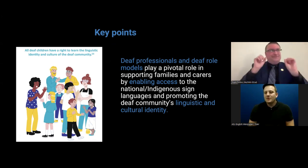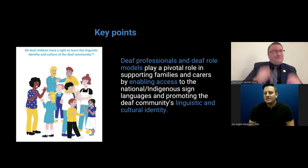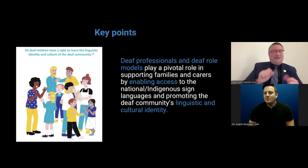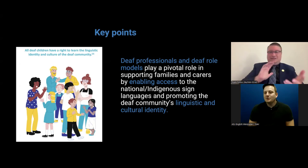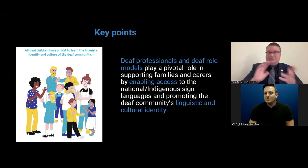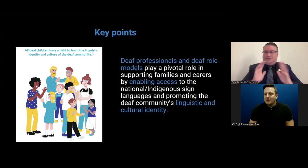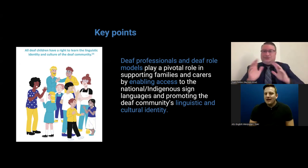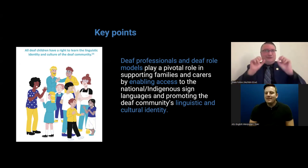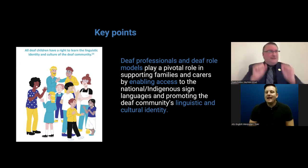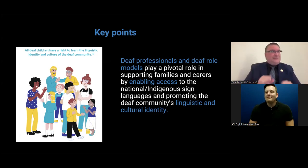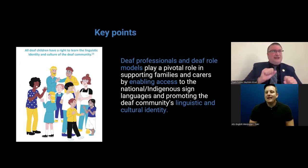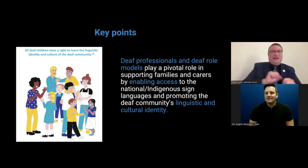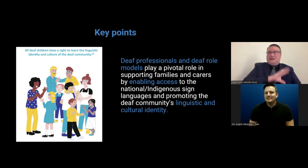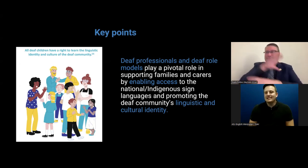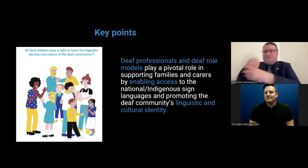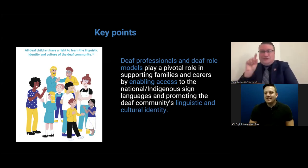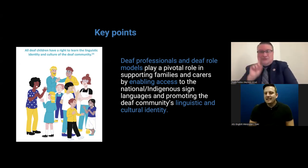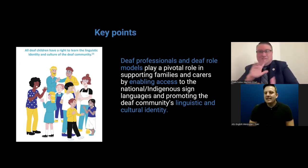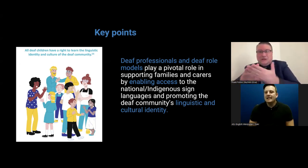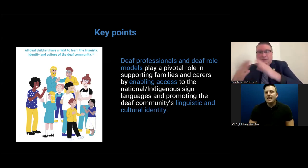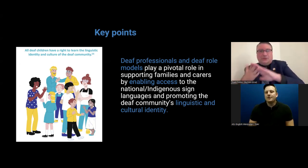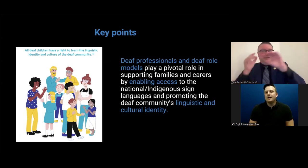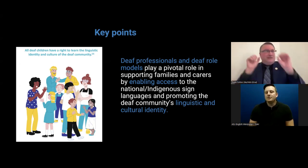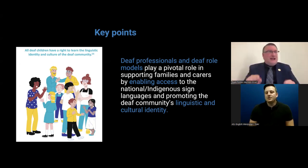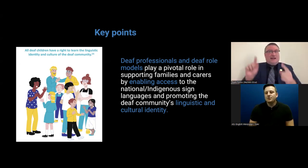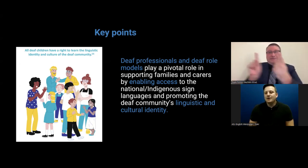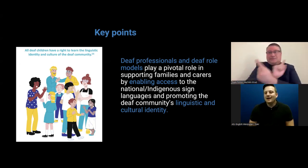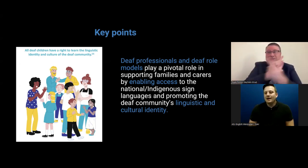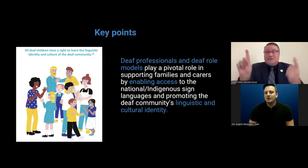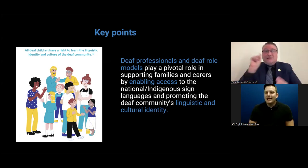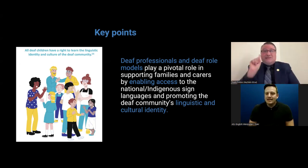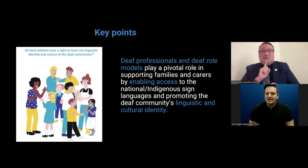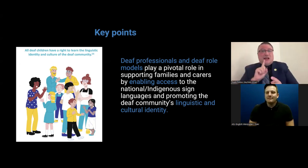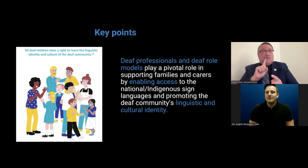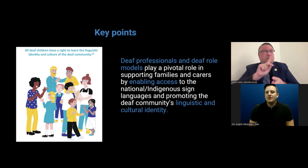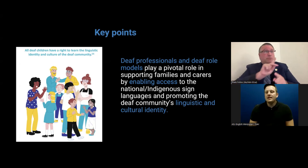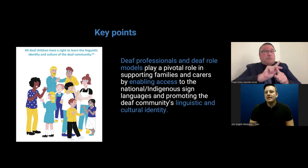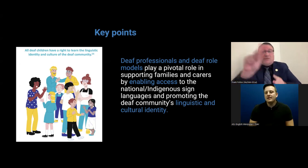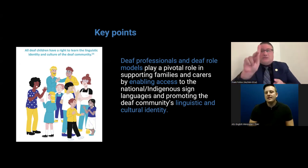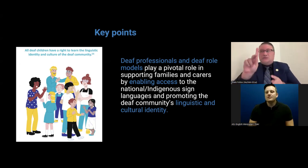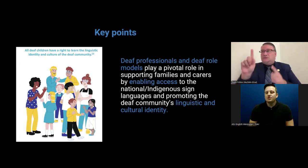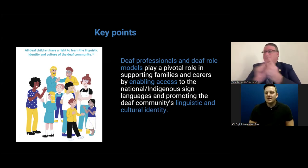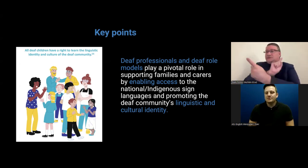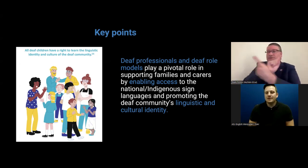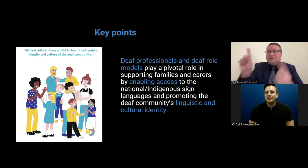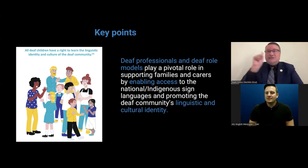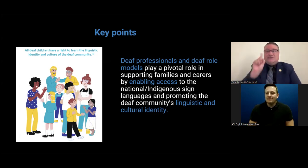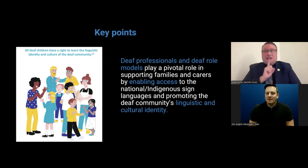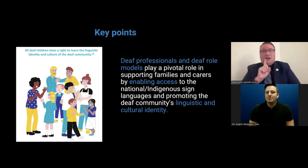when someone grows up and they have that sense of identity, they're able to partake in the deaf community, socialize with other deaf people,